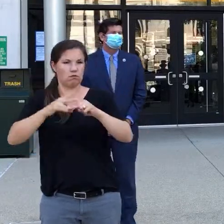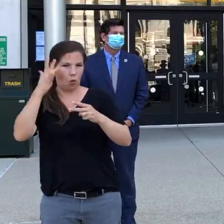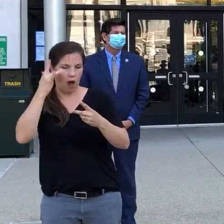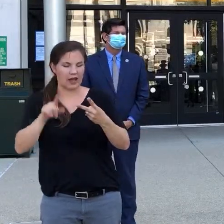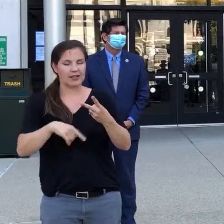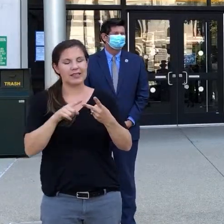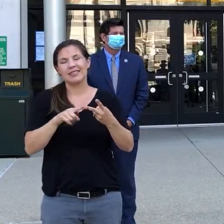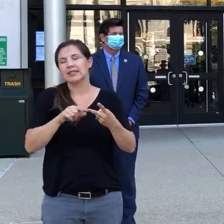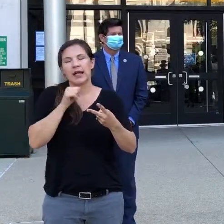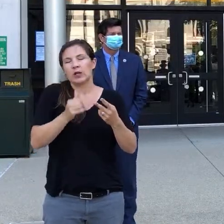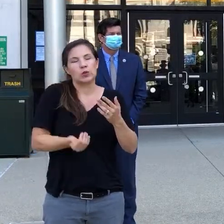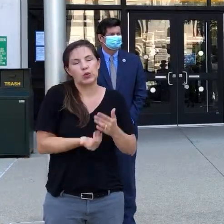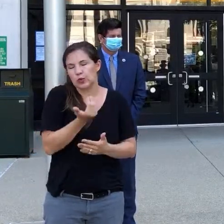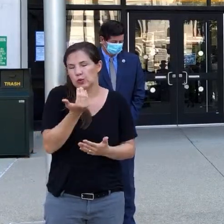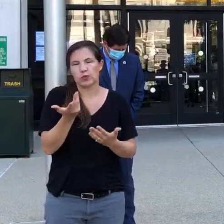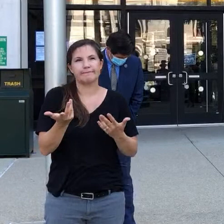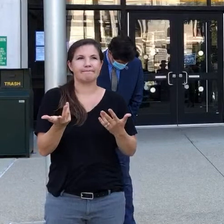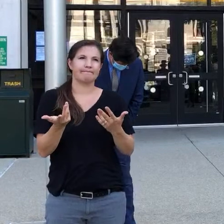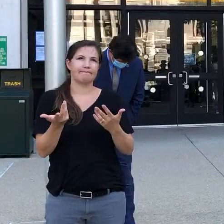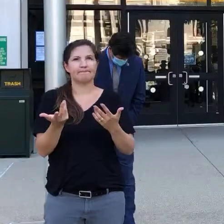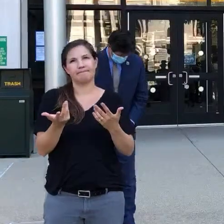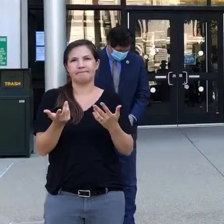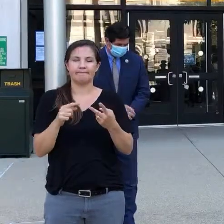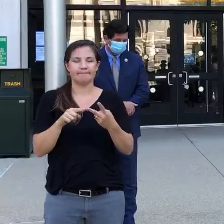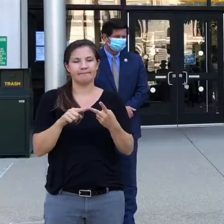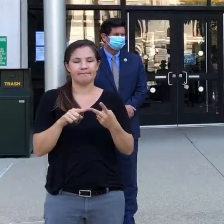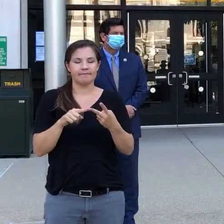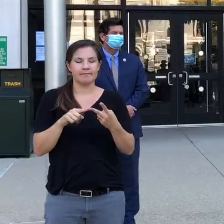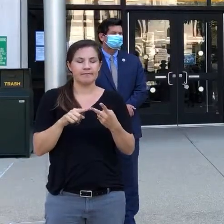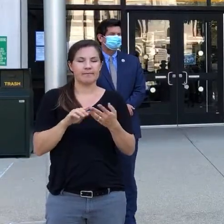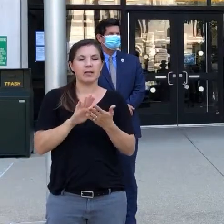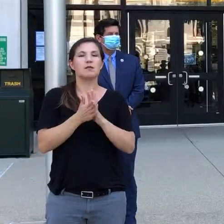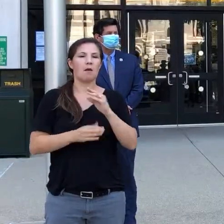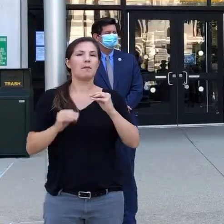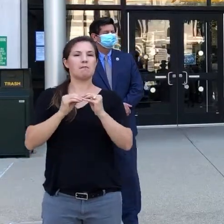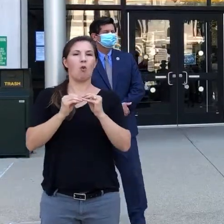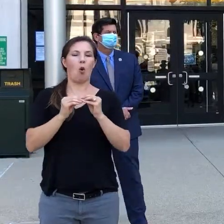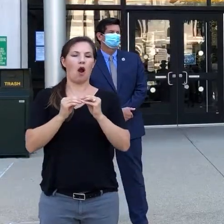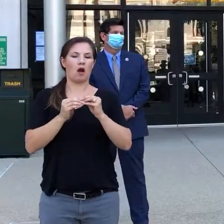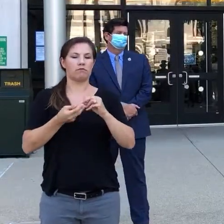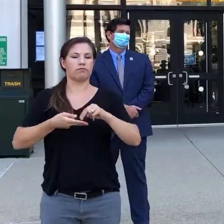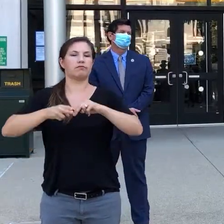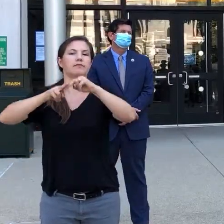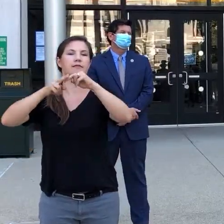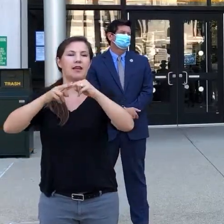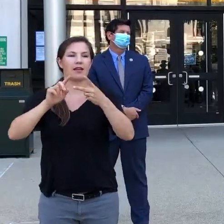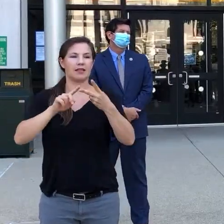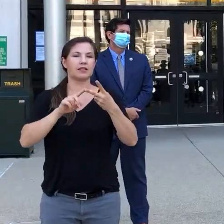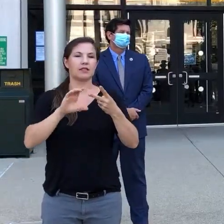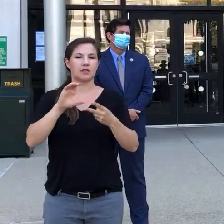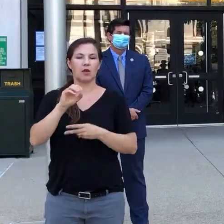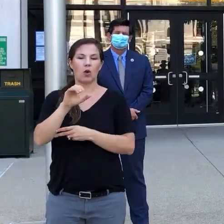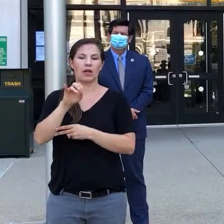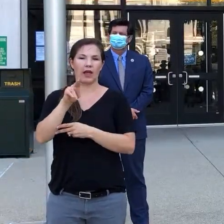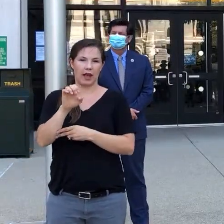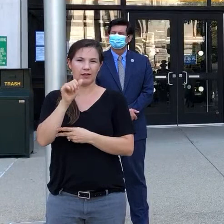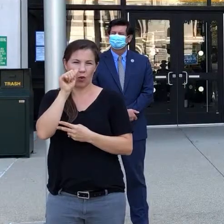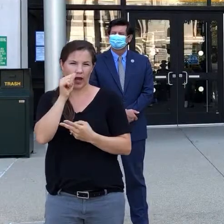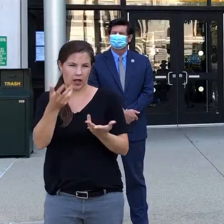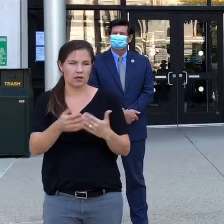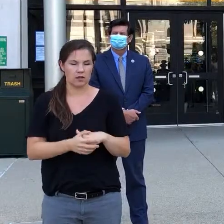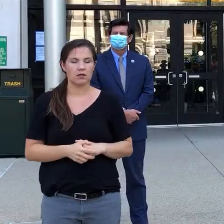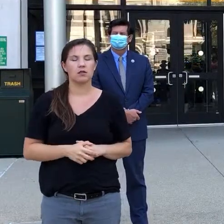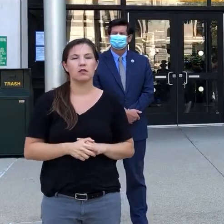necessarily new, but it's becoming more prevalent, and that is cocaine. We